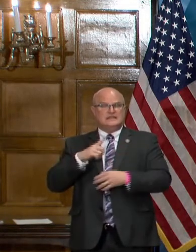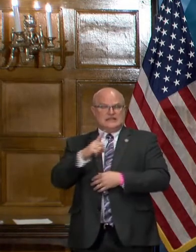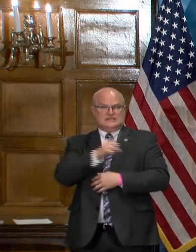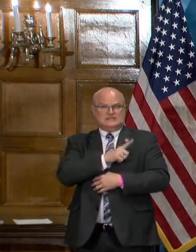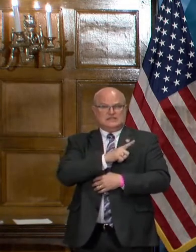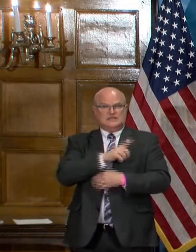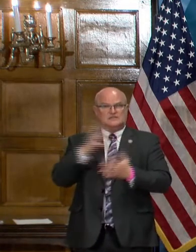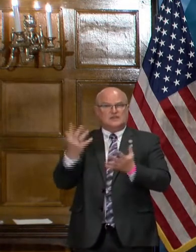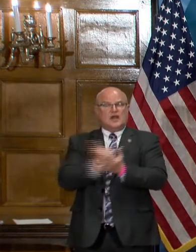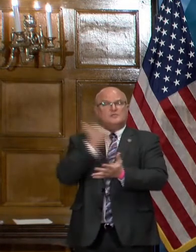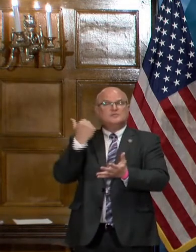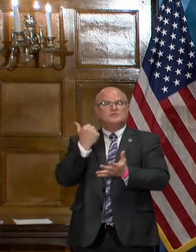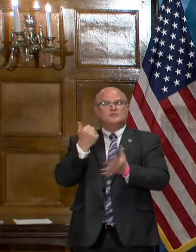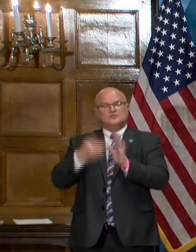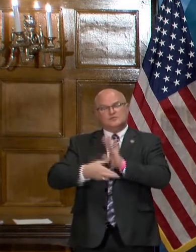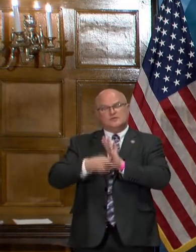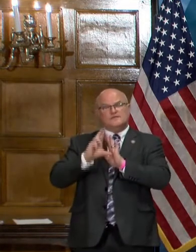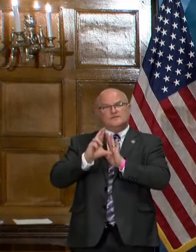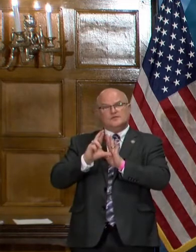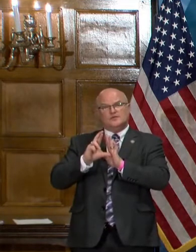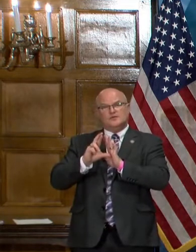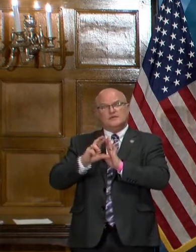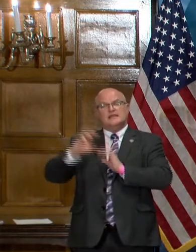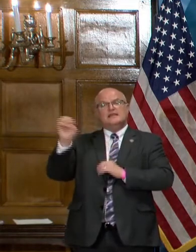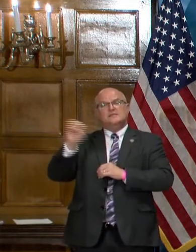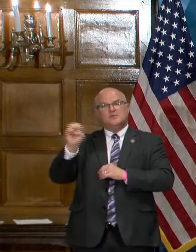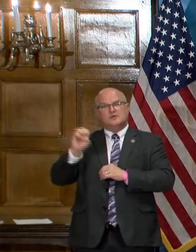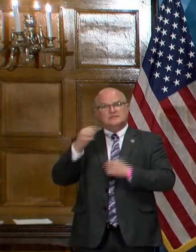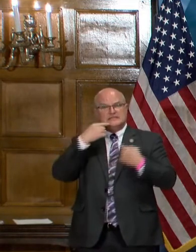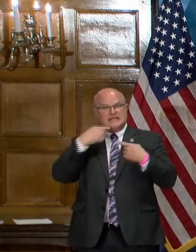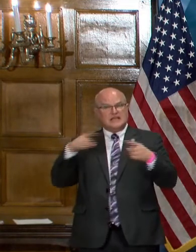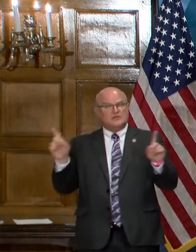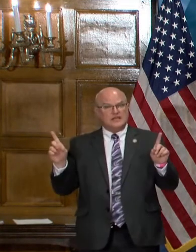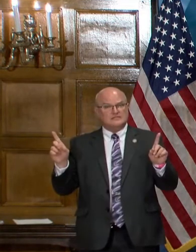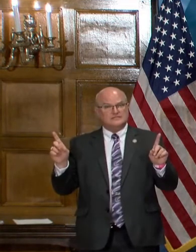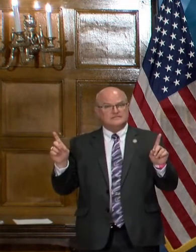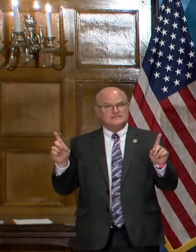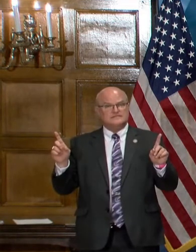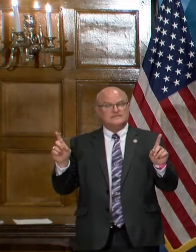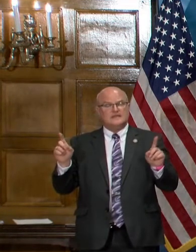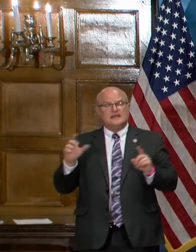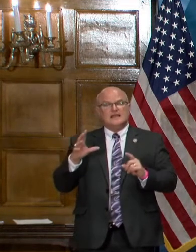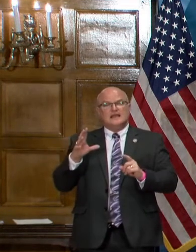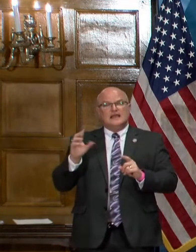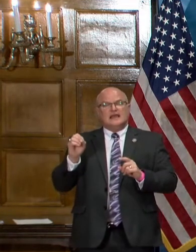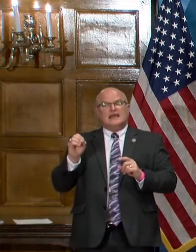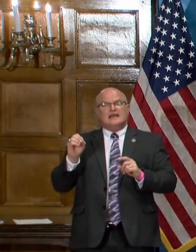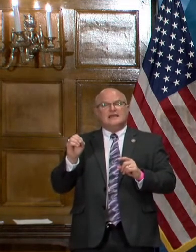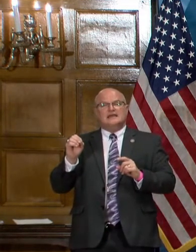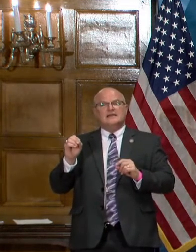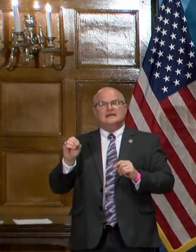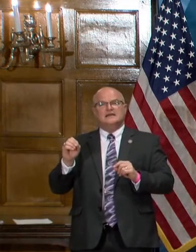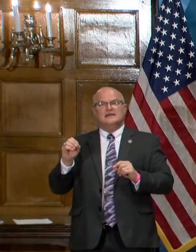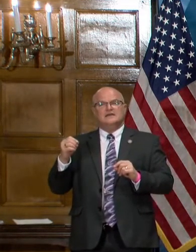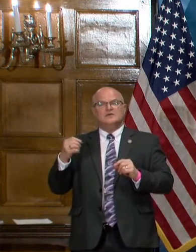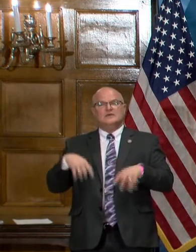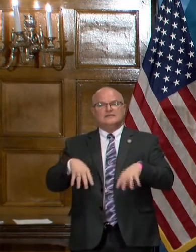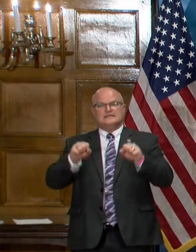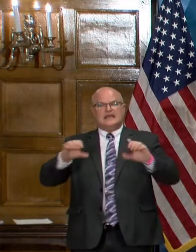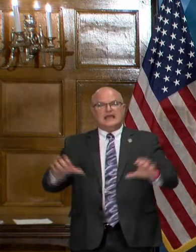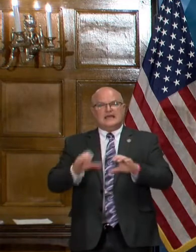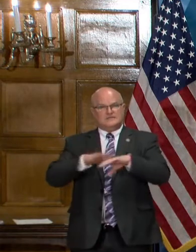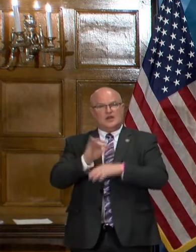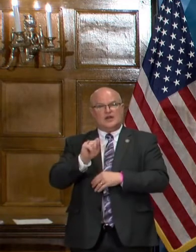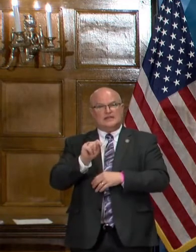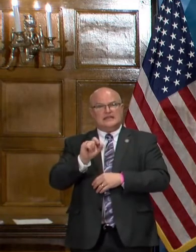legislature an opportunity to review the emergency declaration and to take action on